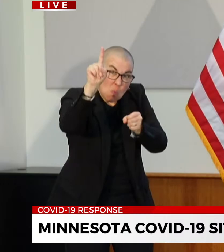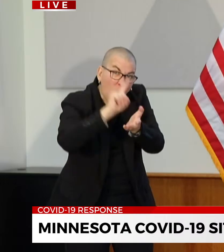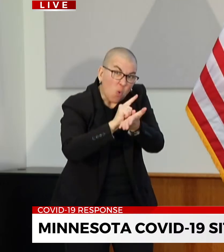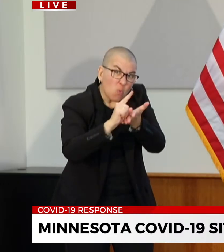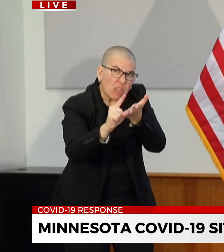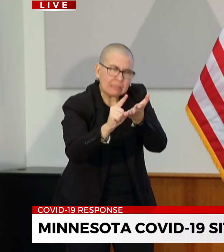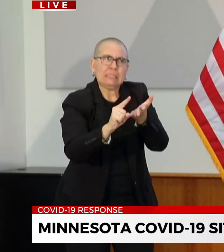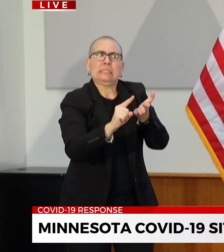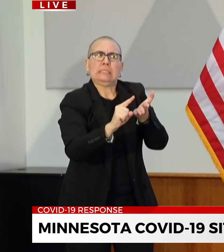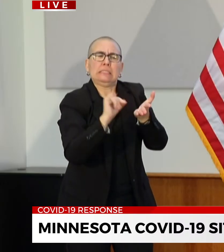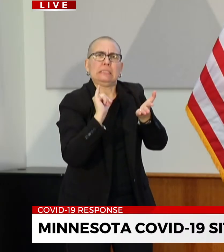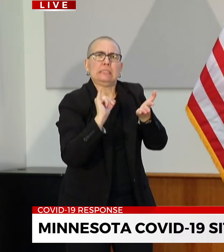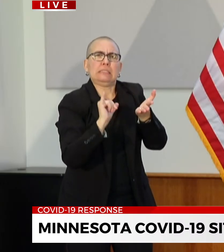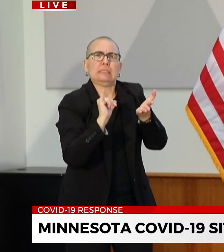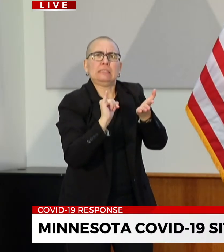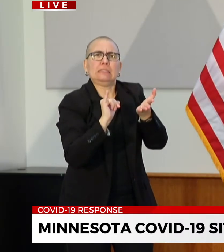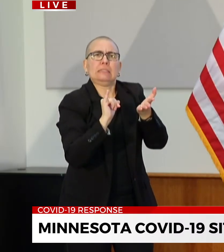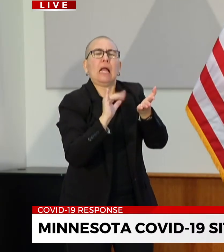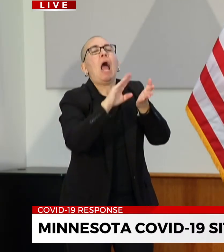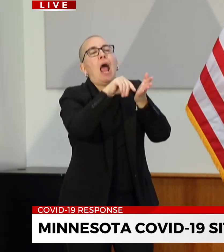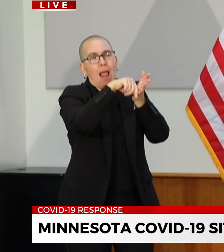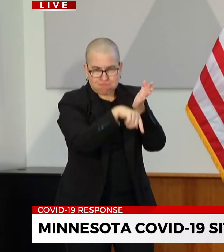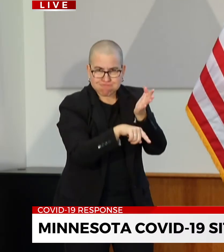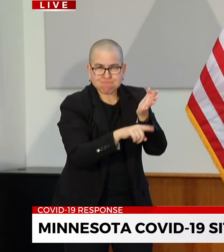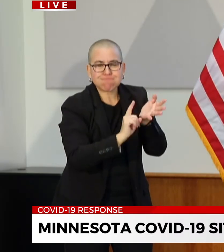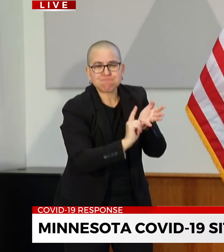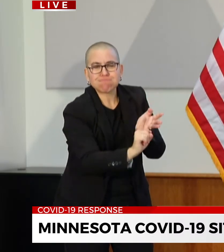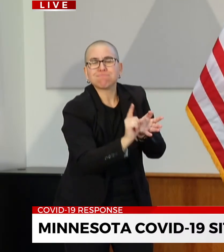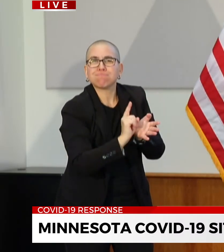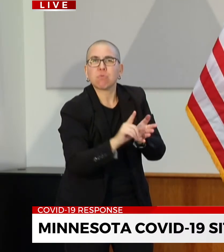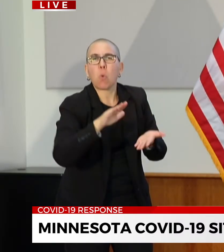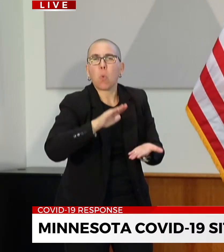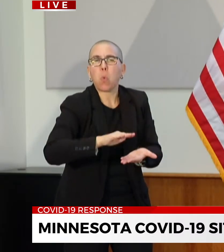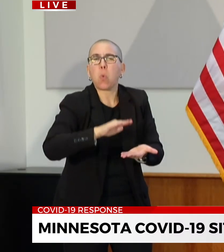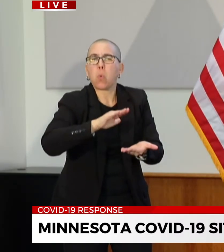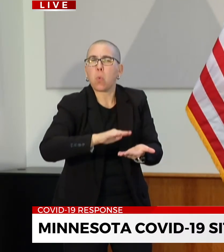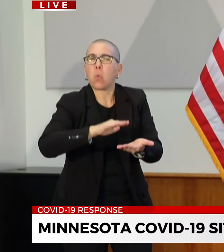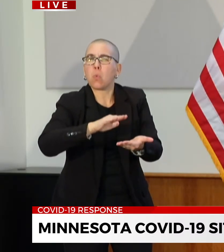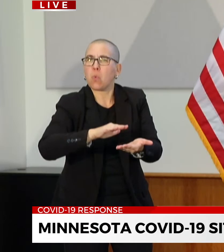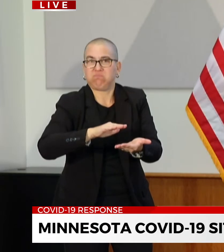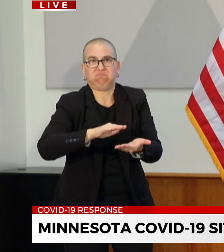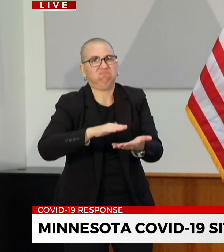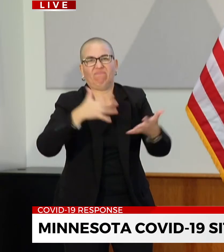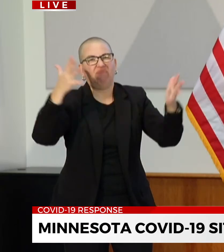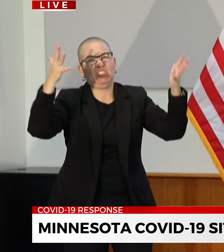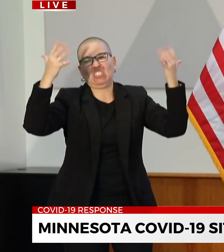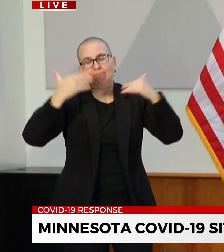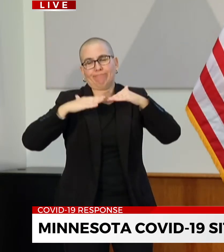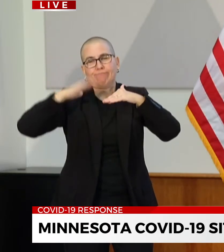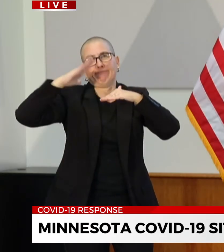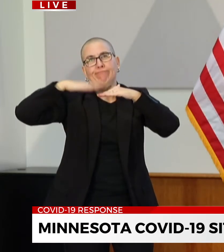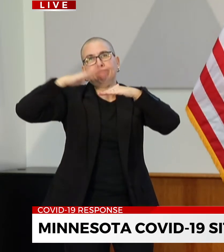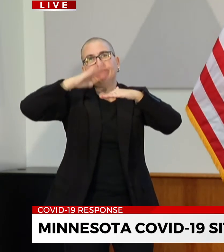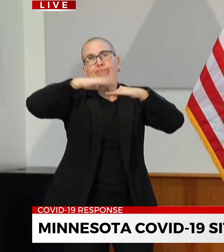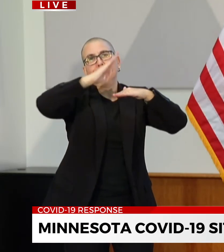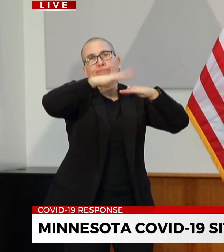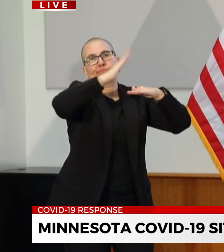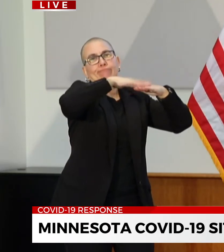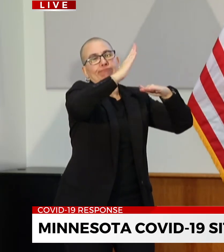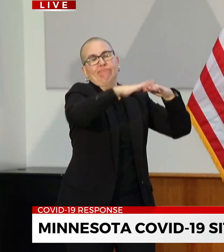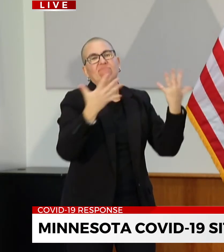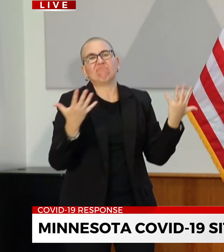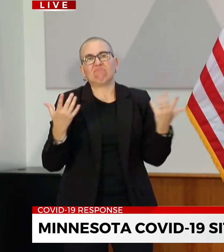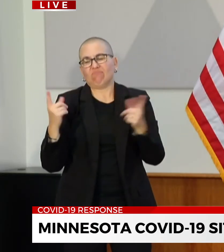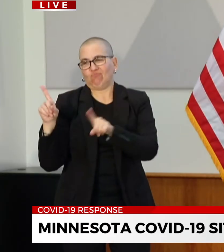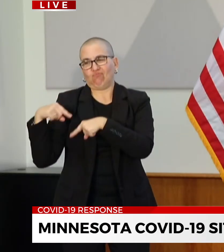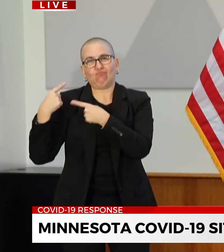After a brief decline, we then started increasing quickly and haven't come down since. For comparison, in the most recent week for which